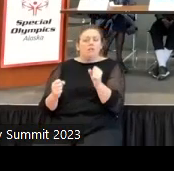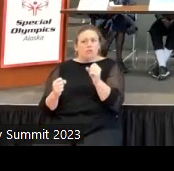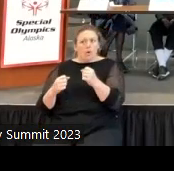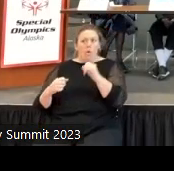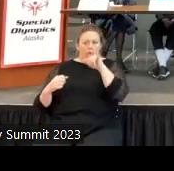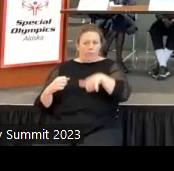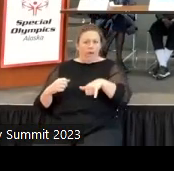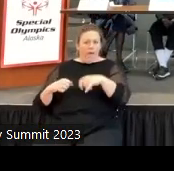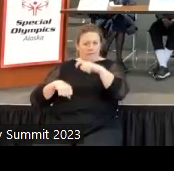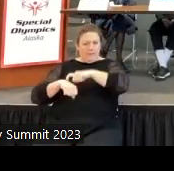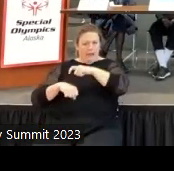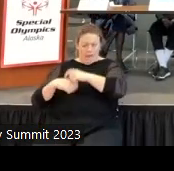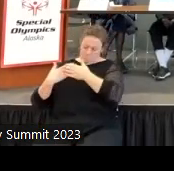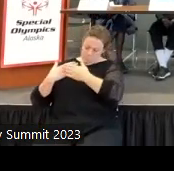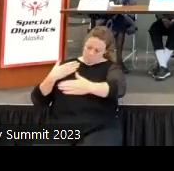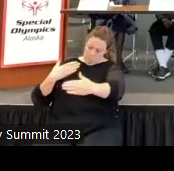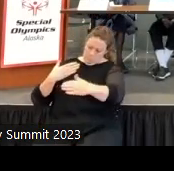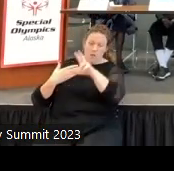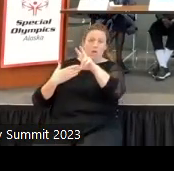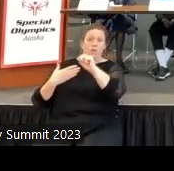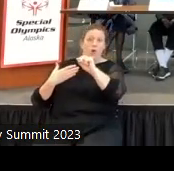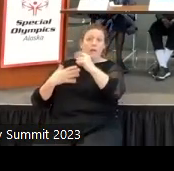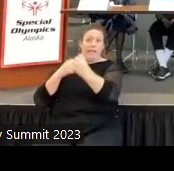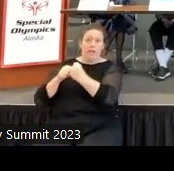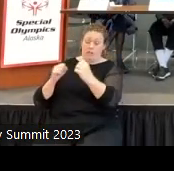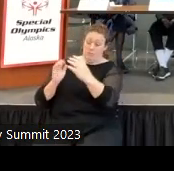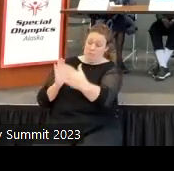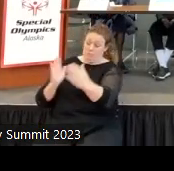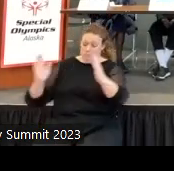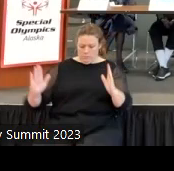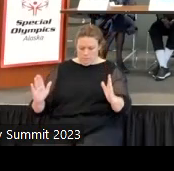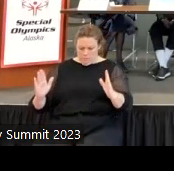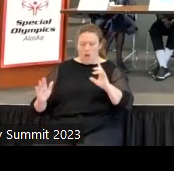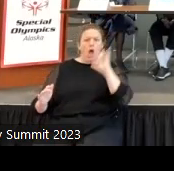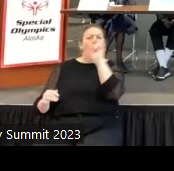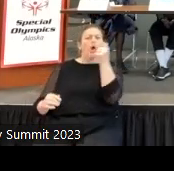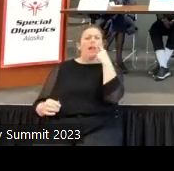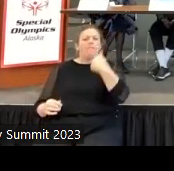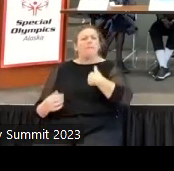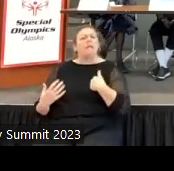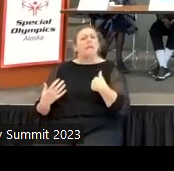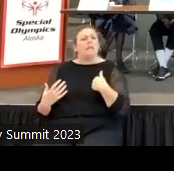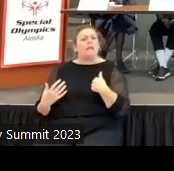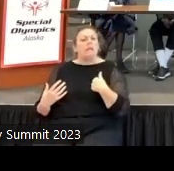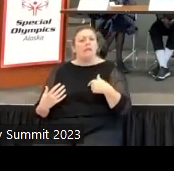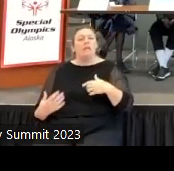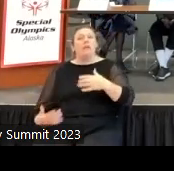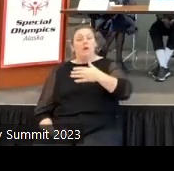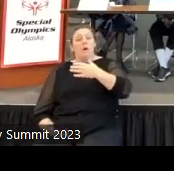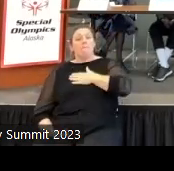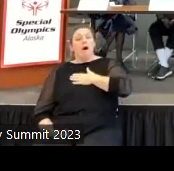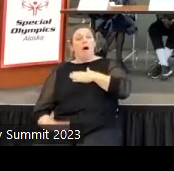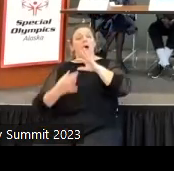my relationship with my Lord and my family, my relationships? They're more of a priority to me